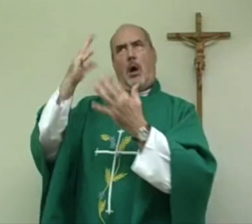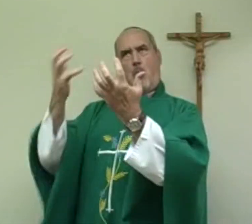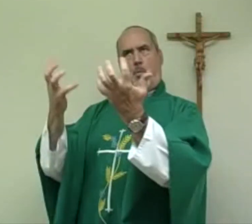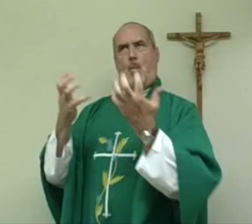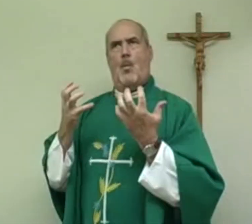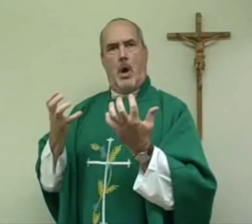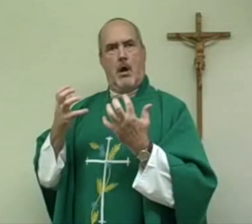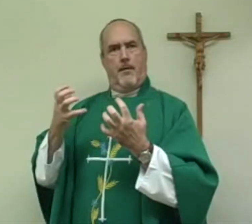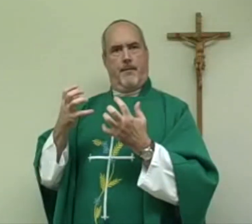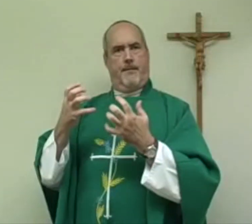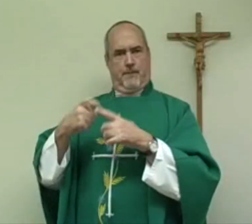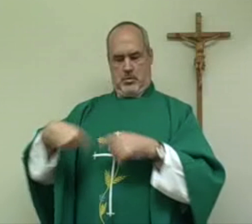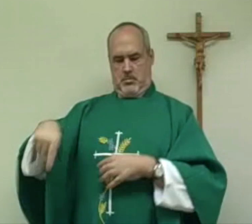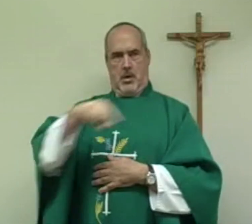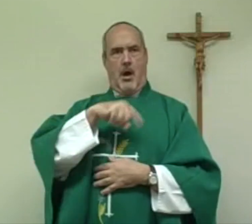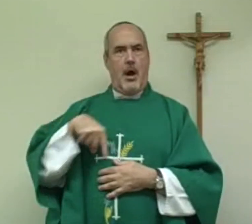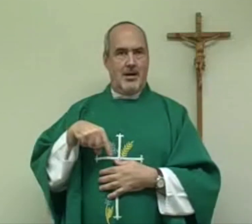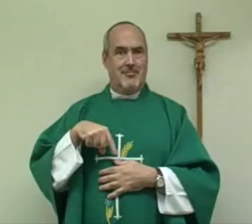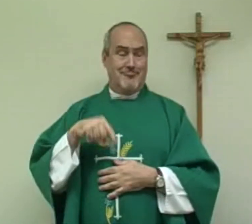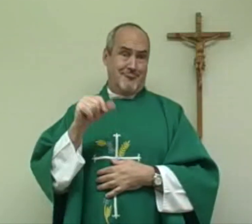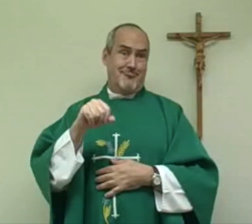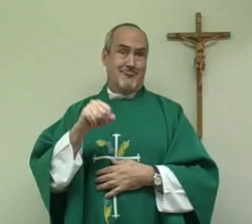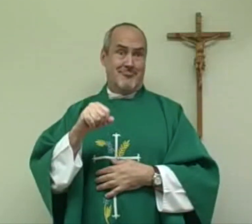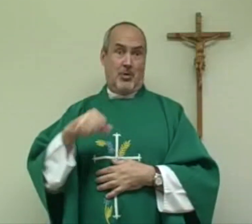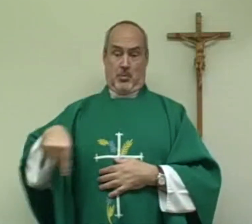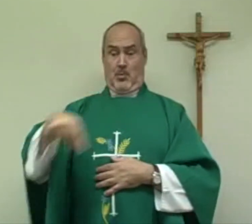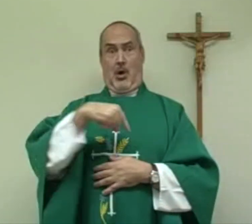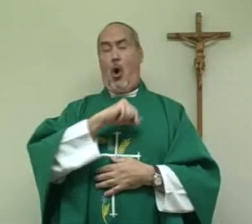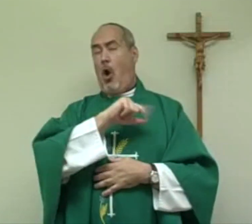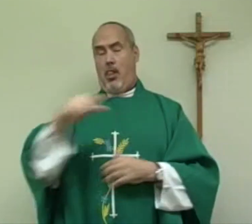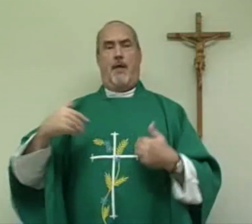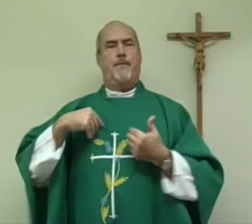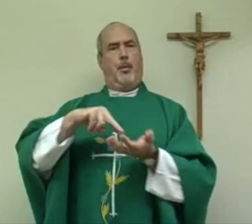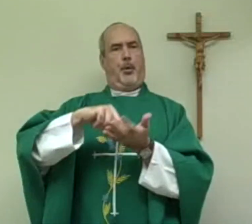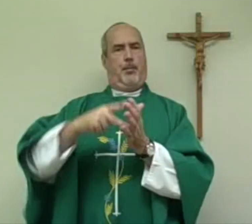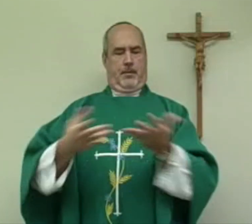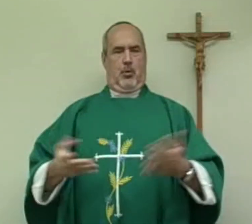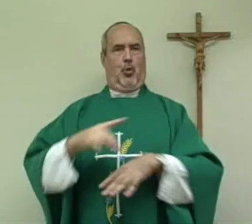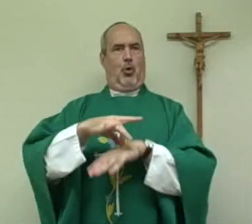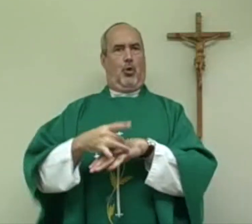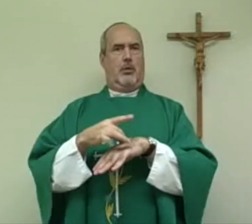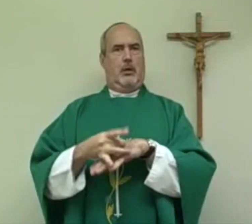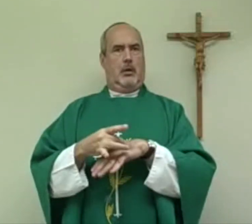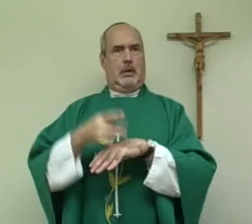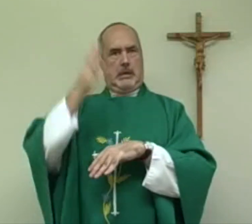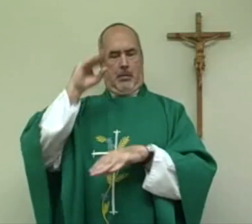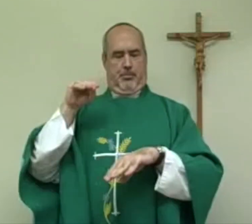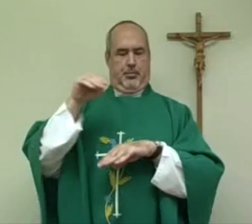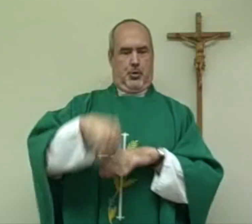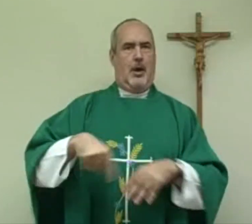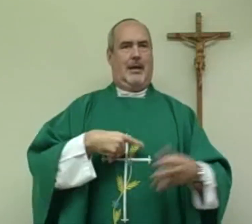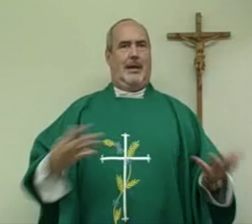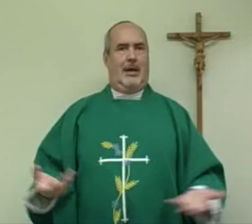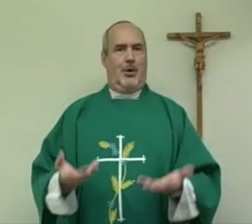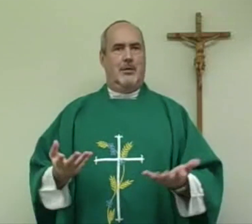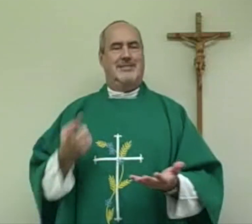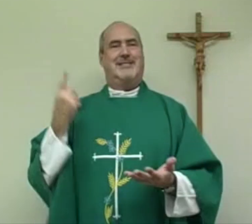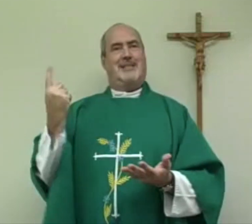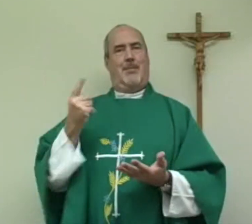us to seek out God's will for us. That we all have a purpose here on earth. We